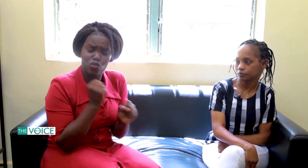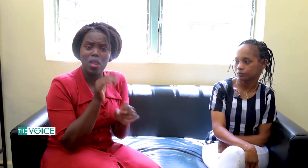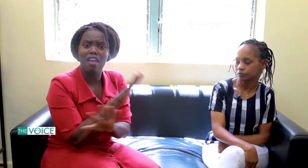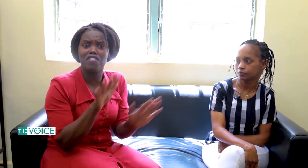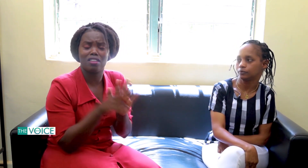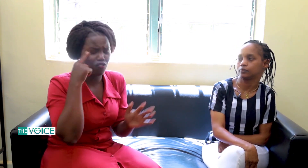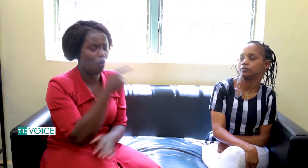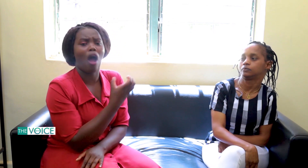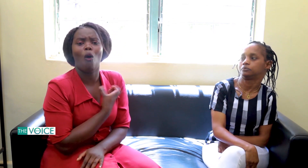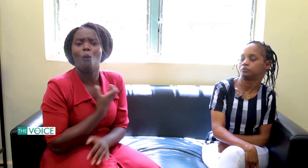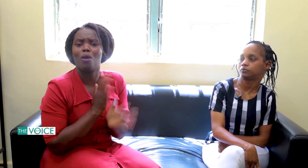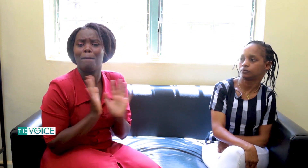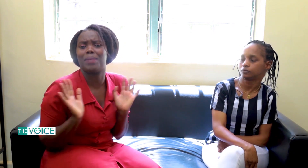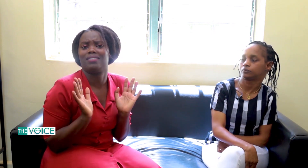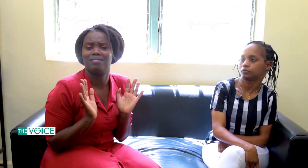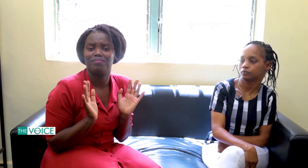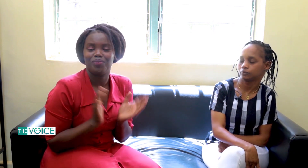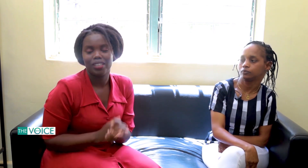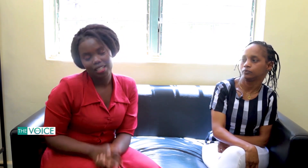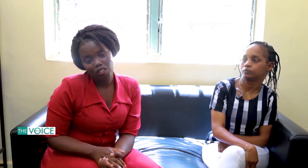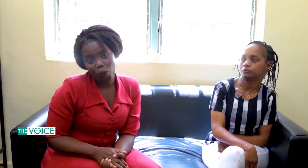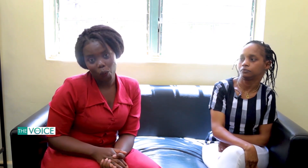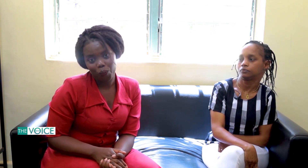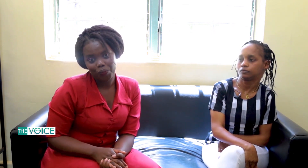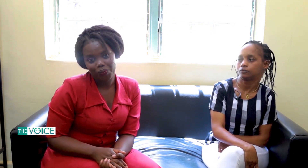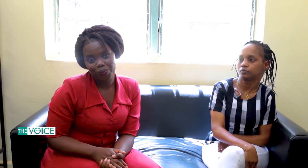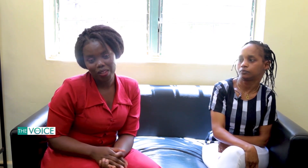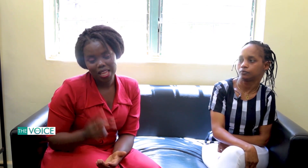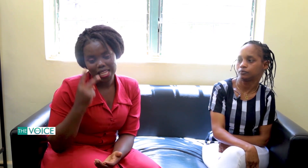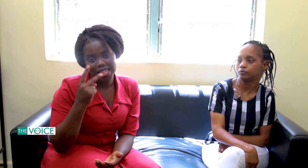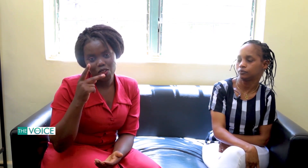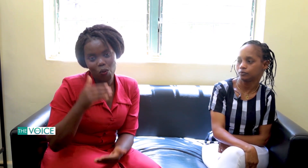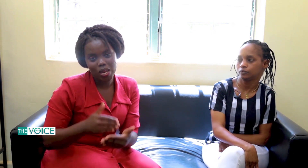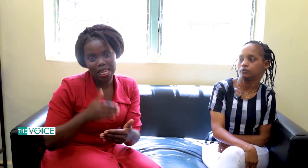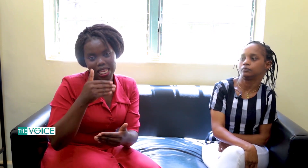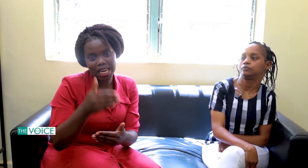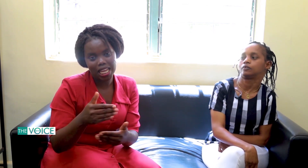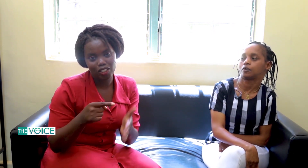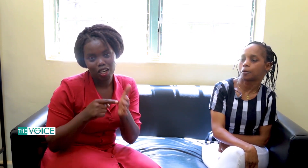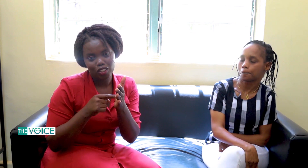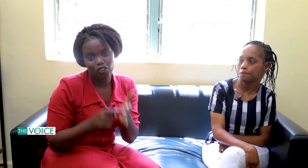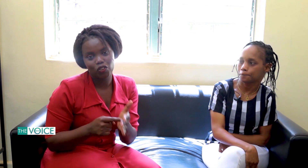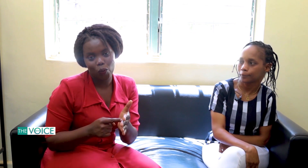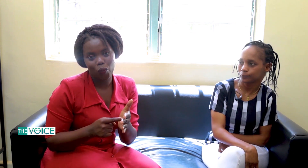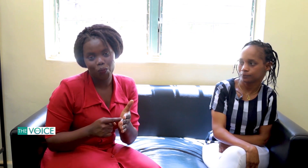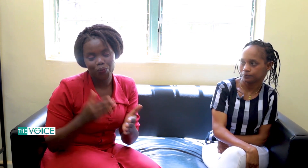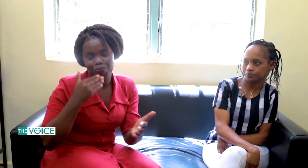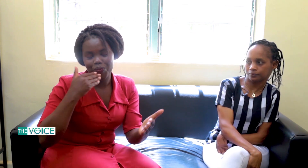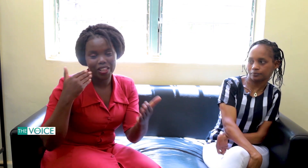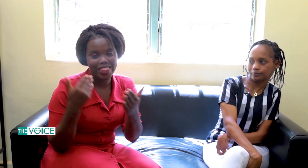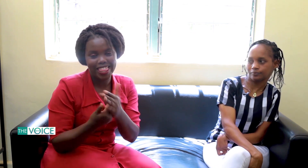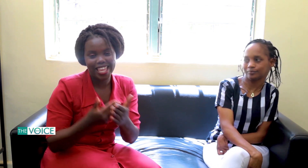She's very independent and does everything for herself. So, see you